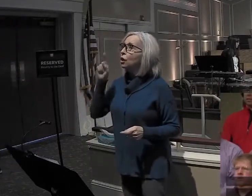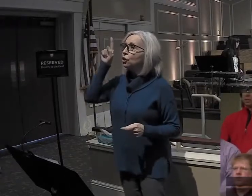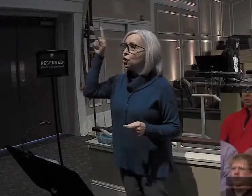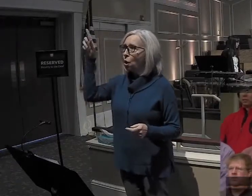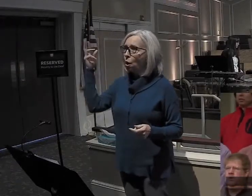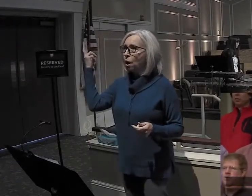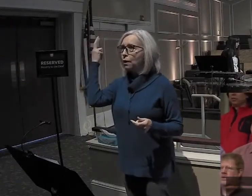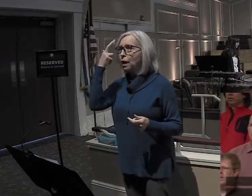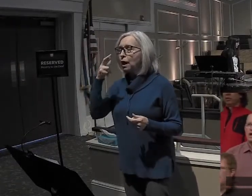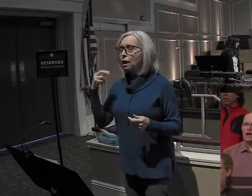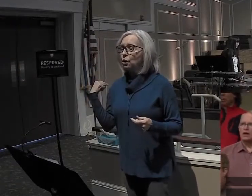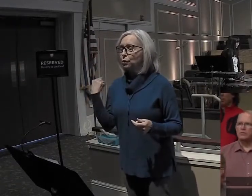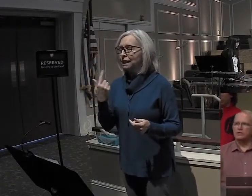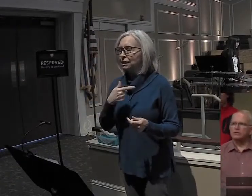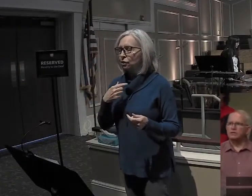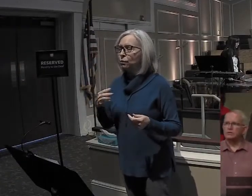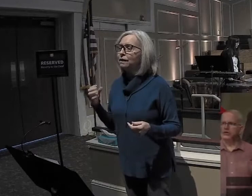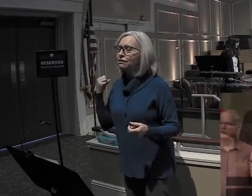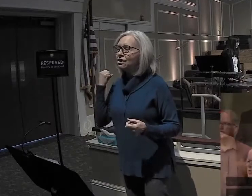Lord.